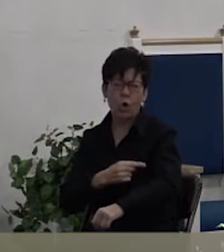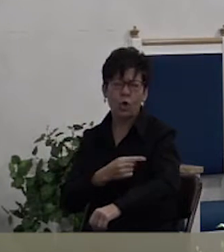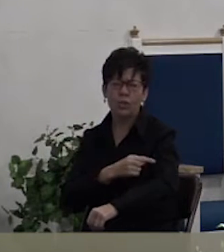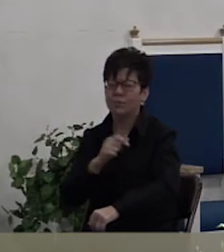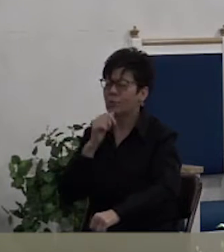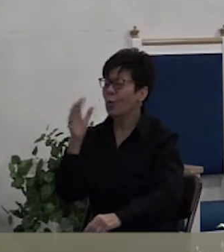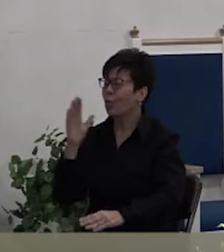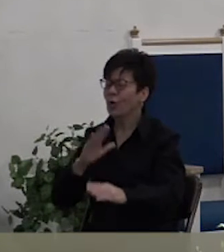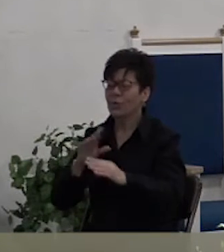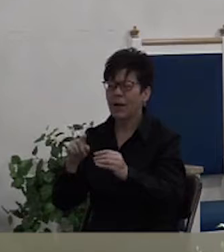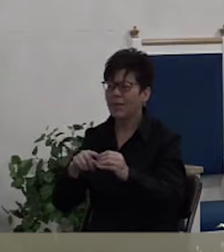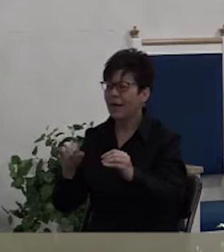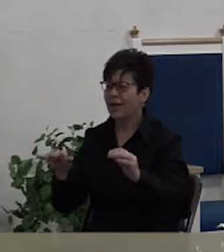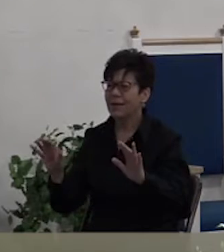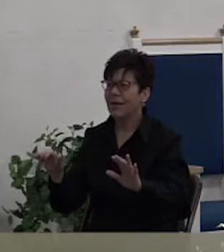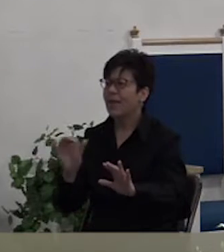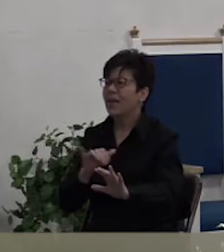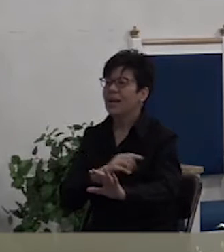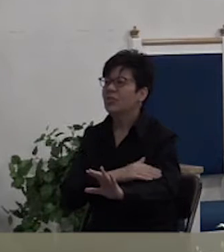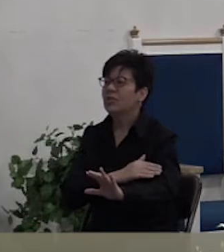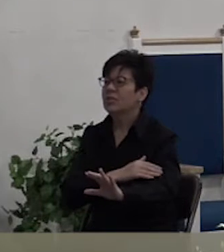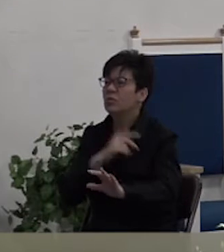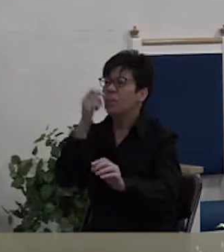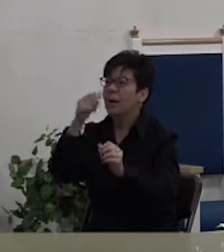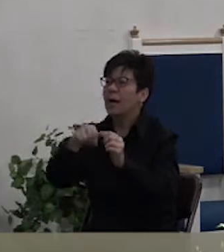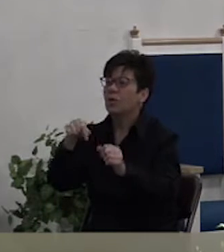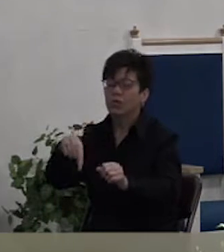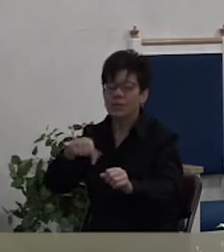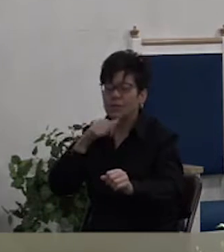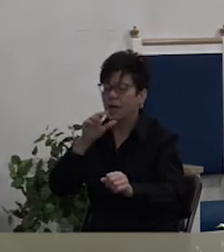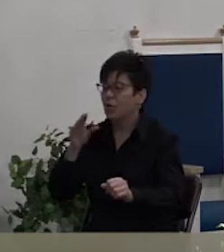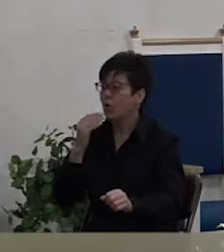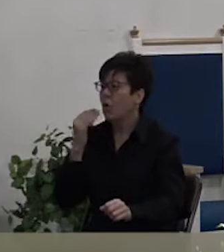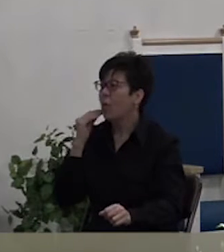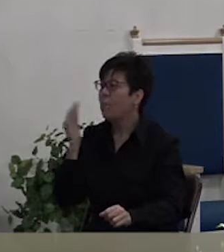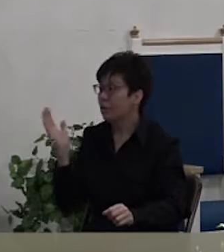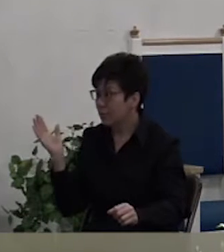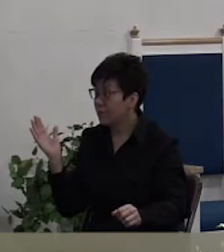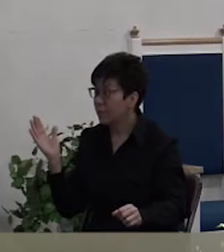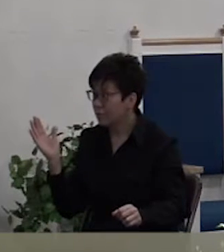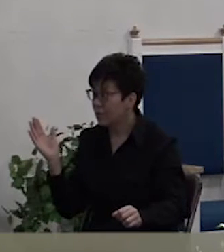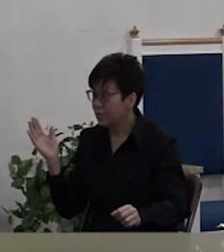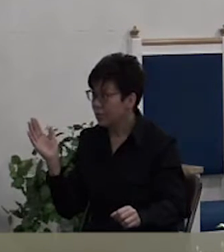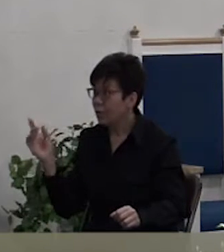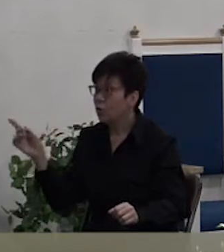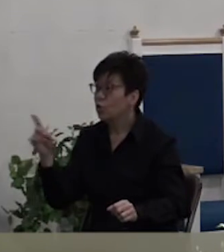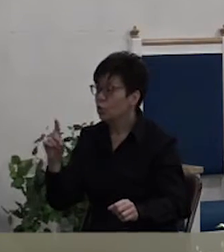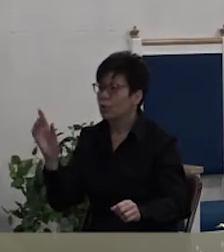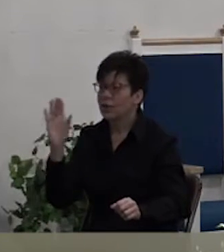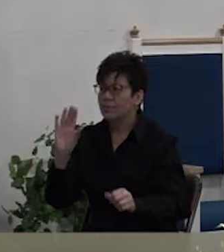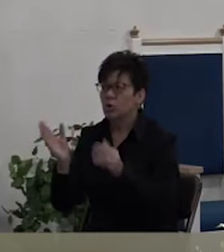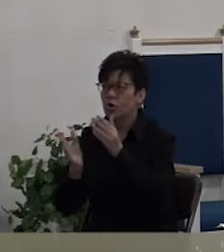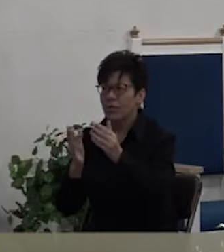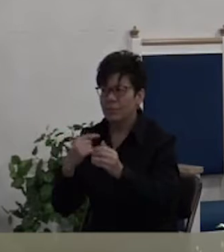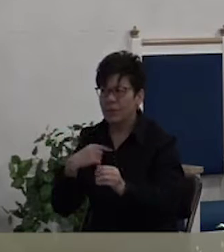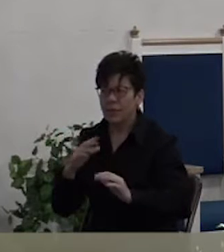but don't you worry about that. That's just to remind you that this ain't your home. And you just keep on serving